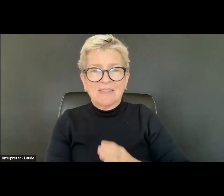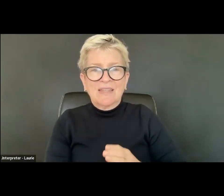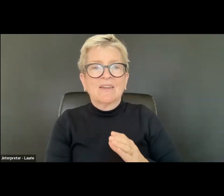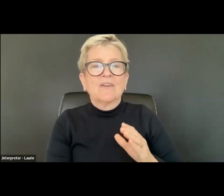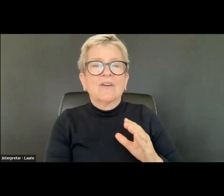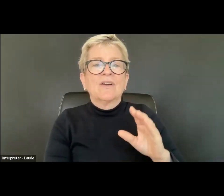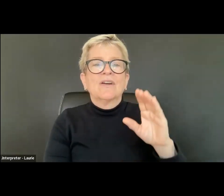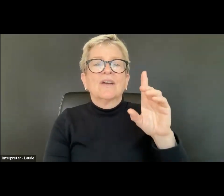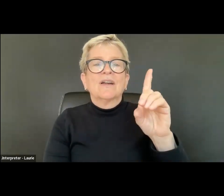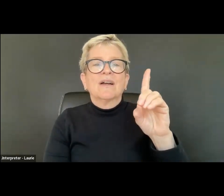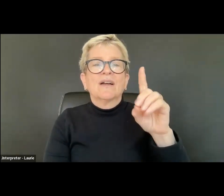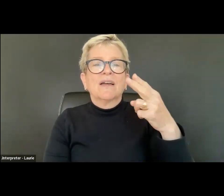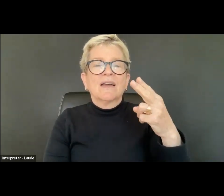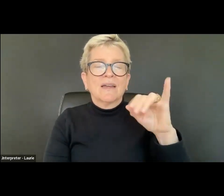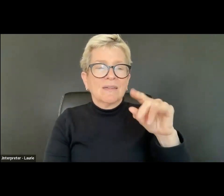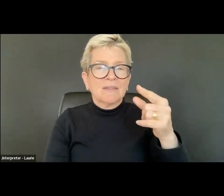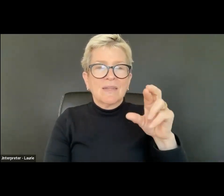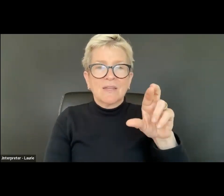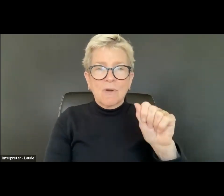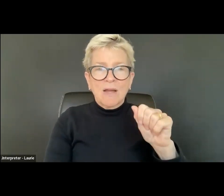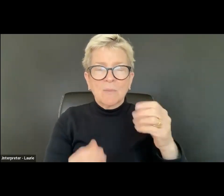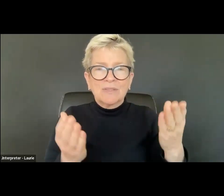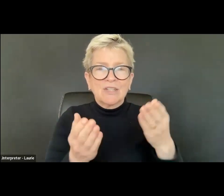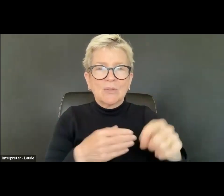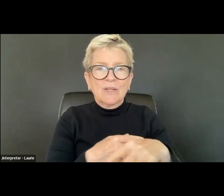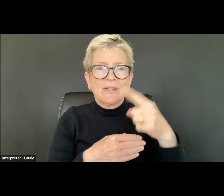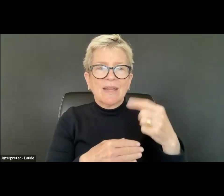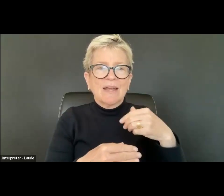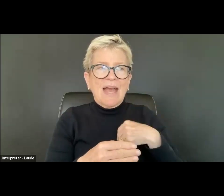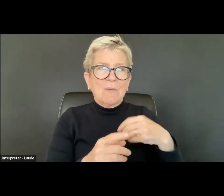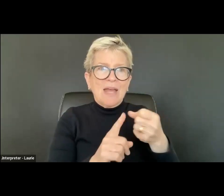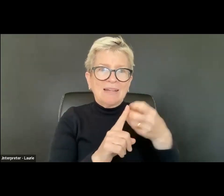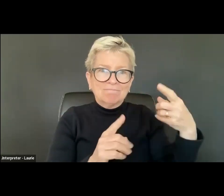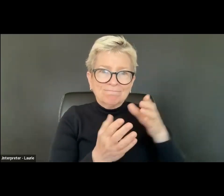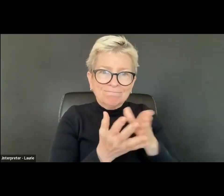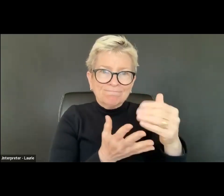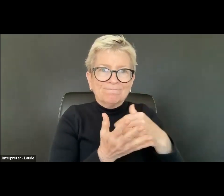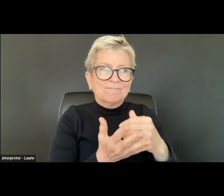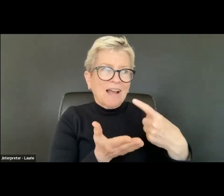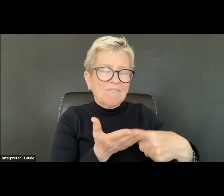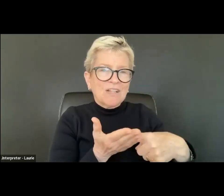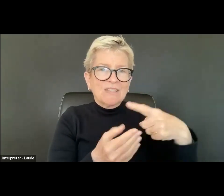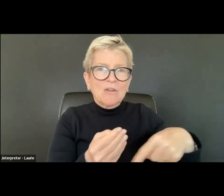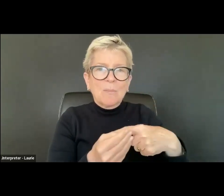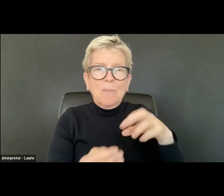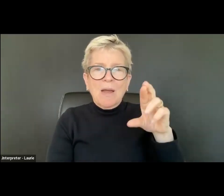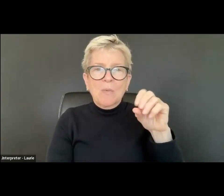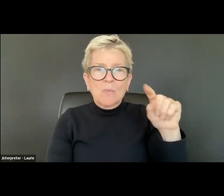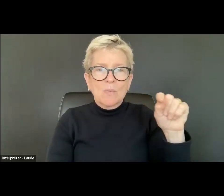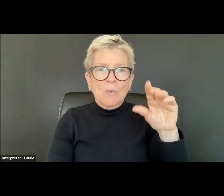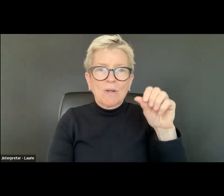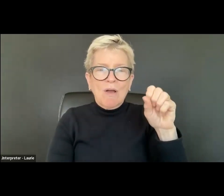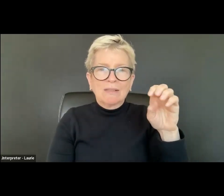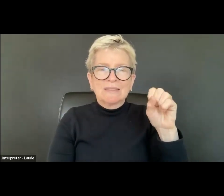glad that we were able to have that extensive conversation on root causes. And we will see you at our June